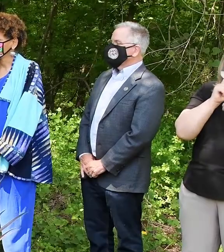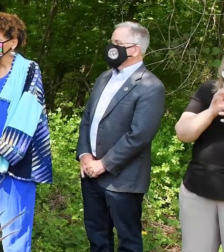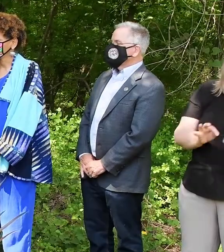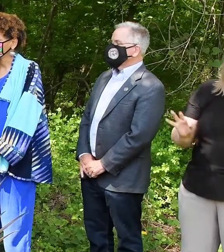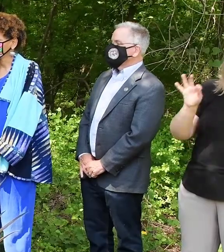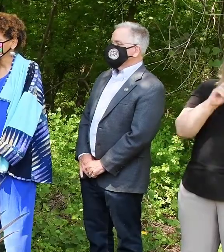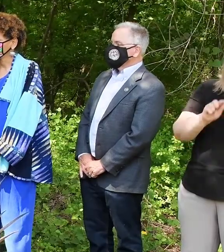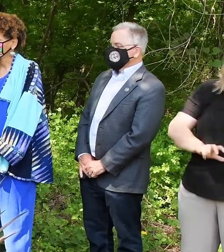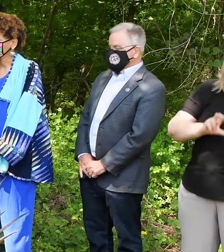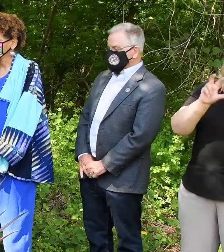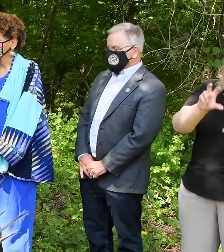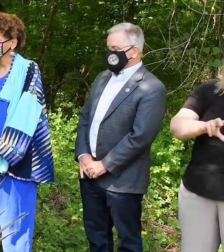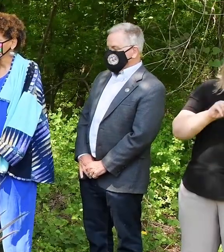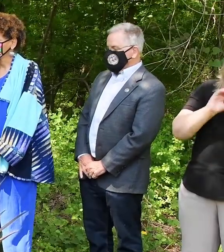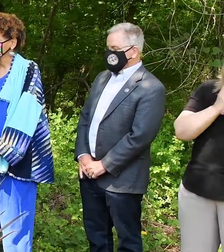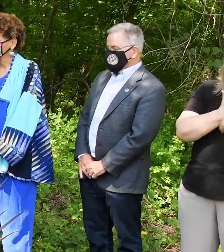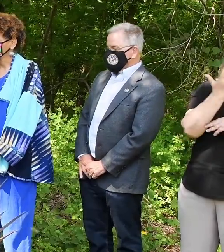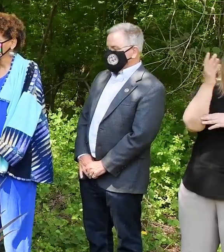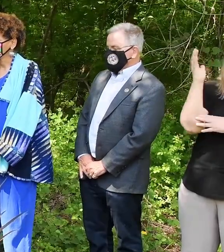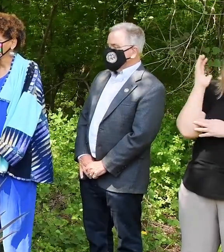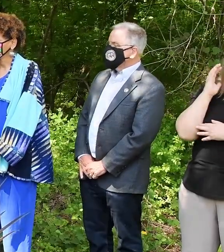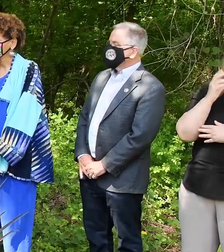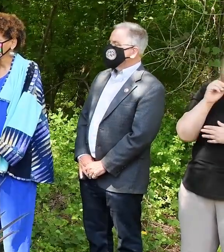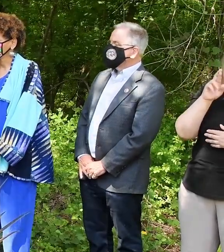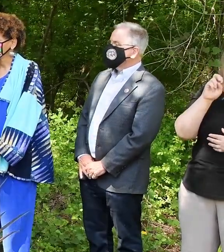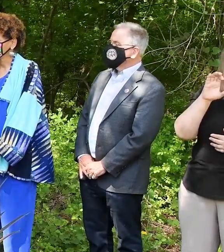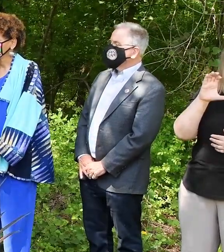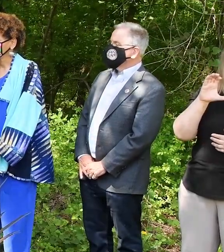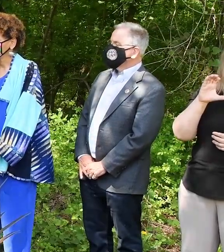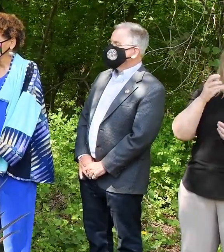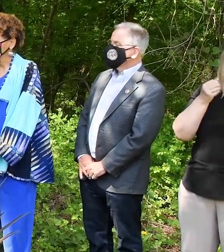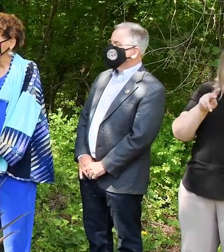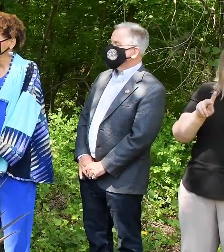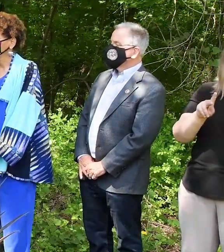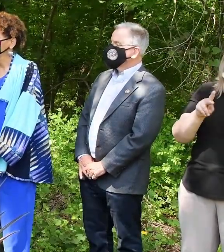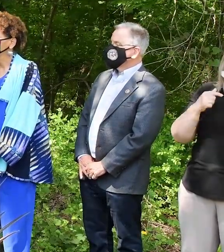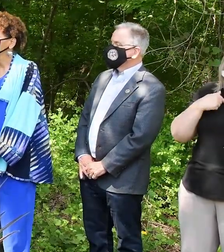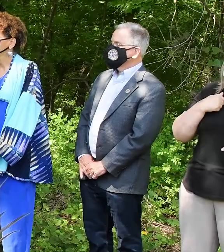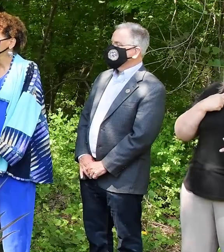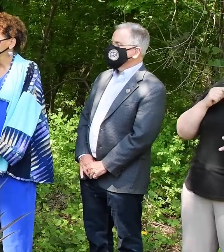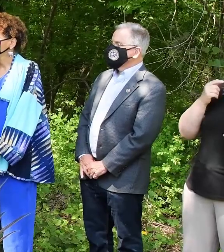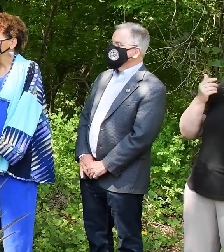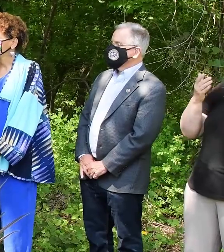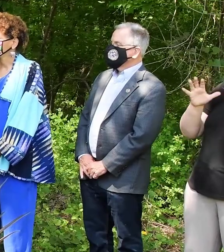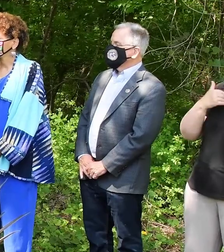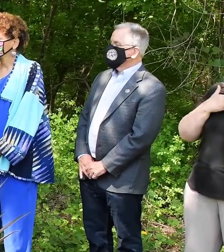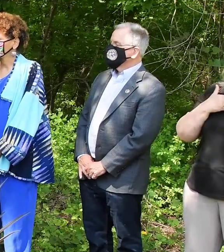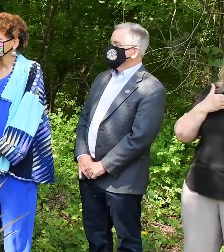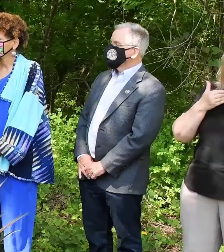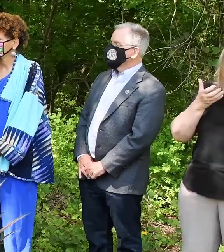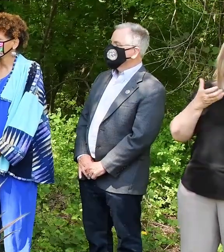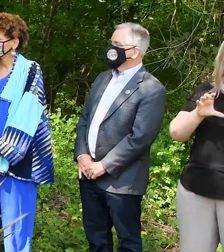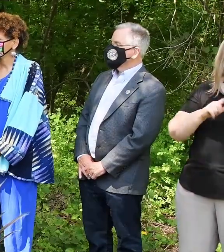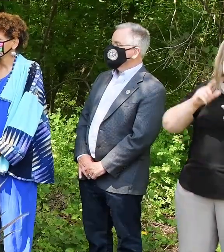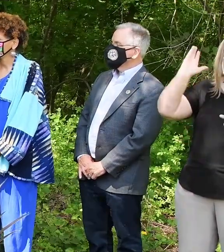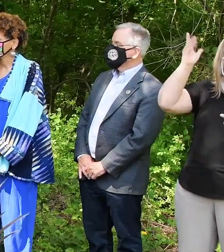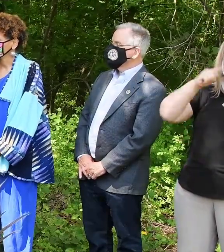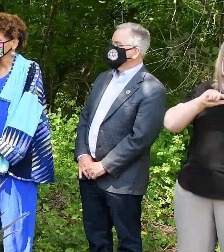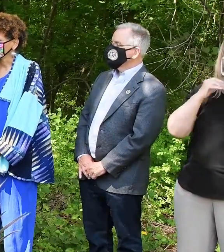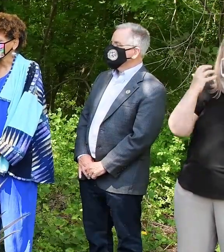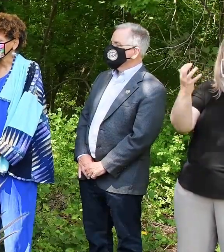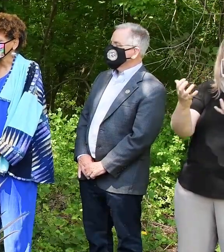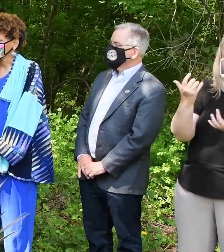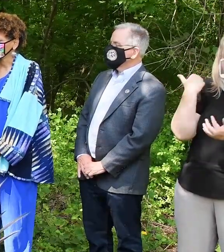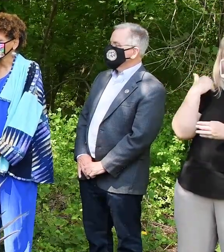investing in our parks and recreational opportunities. You know, I had a chance to speak to a group last night, and as part